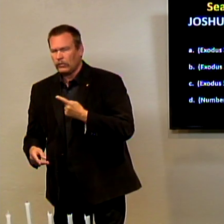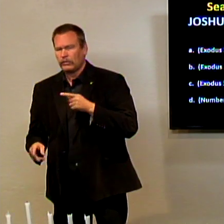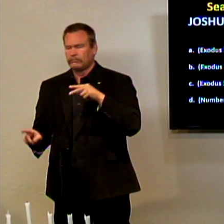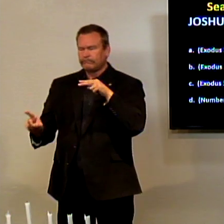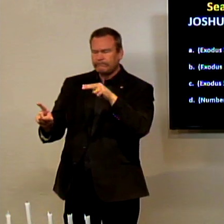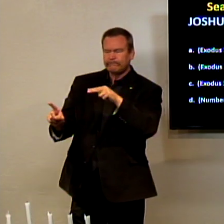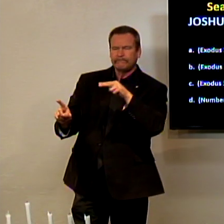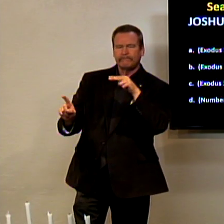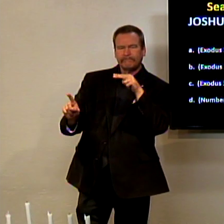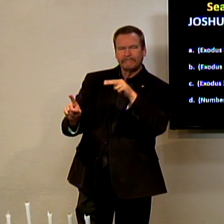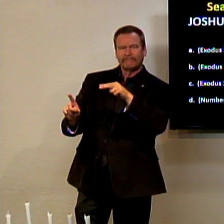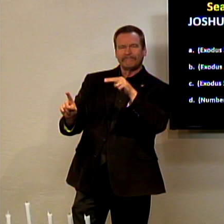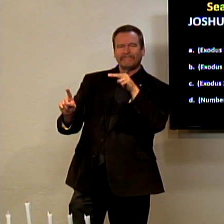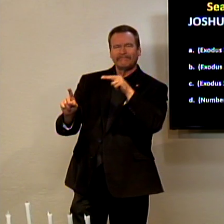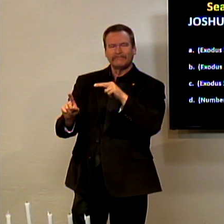Moses had high regard for Joshua.